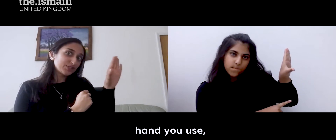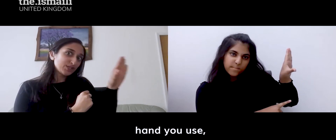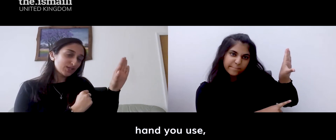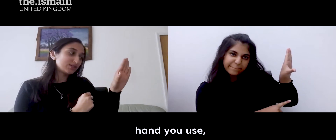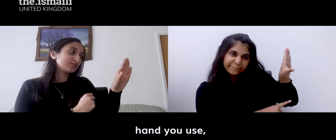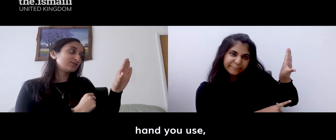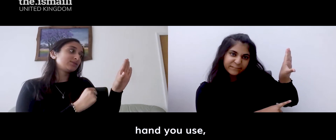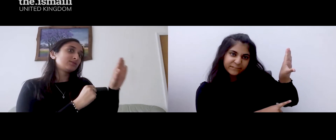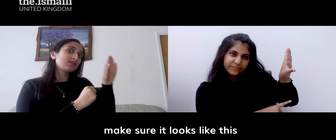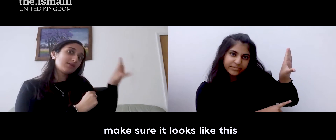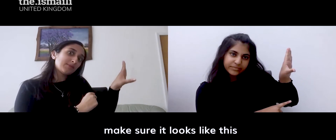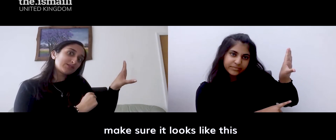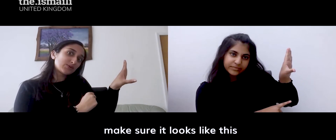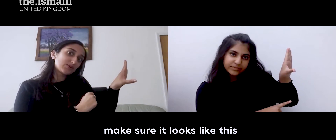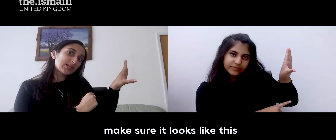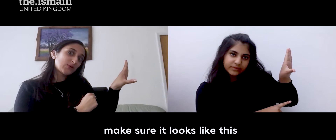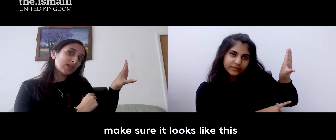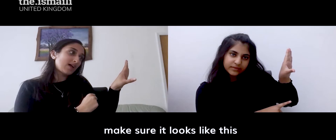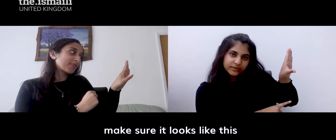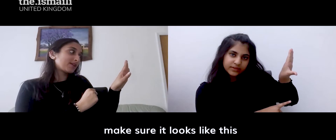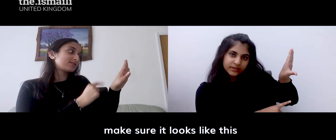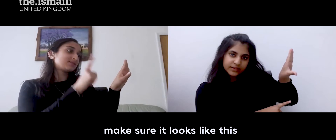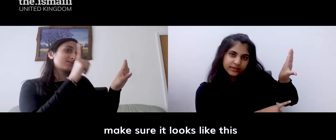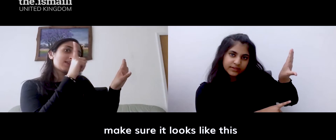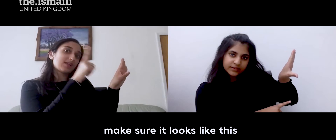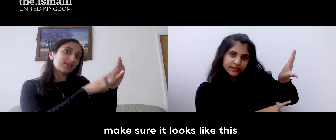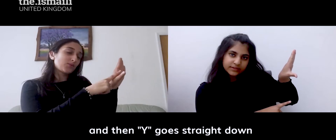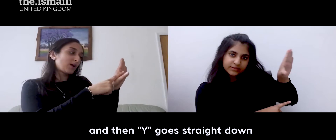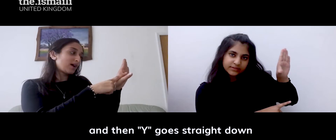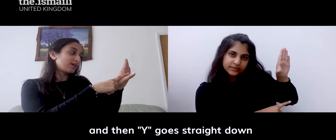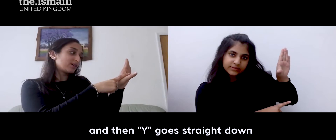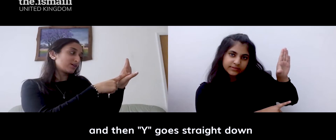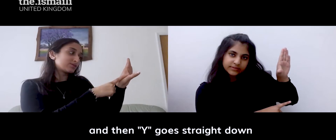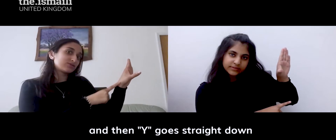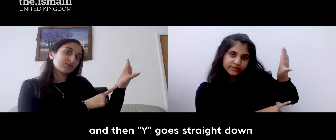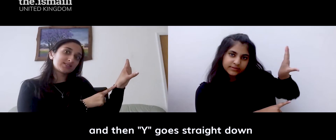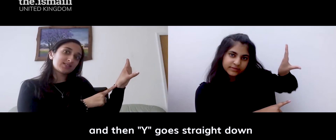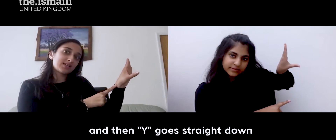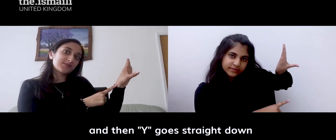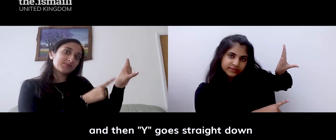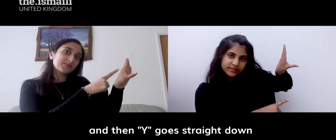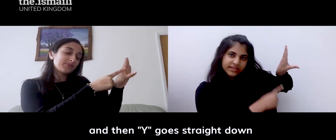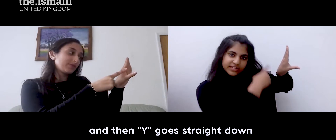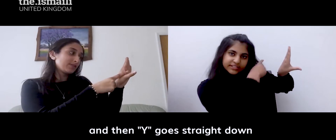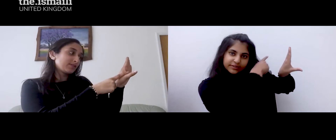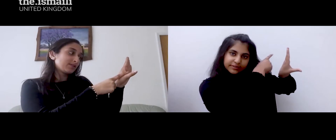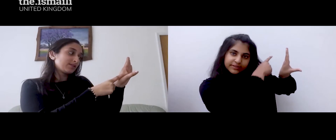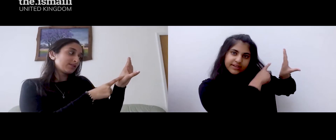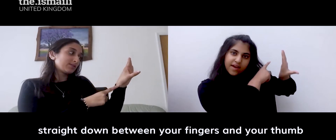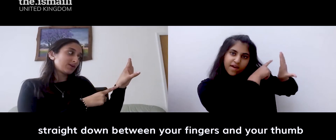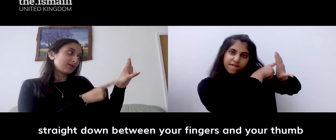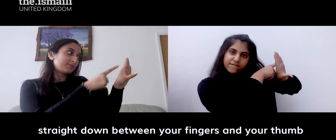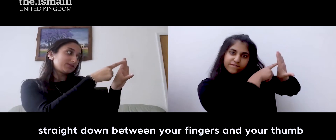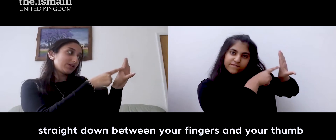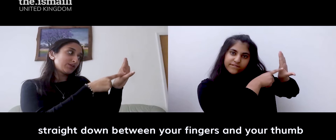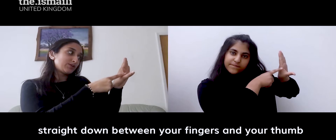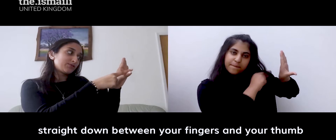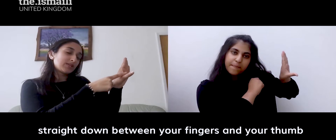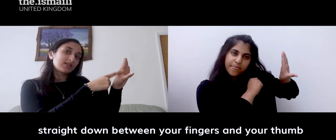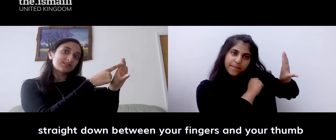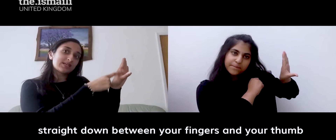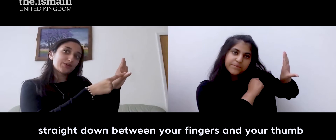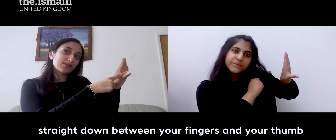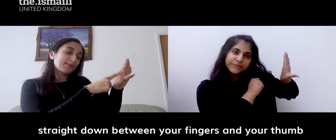dominant U. Make sure they look like this. And the Y goes way down. Y. Between